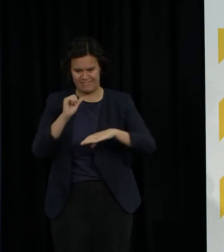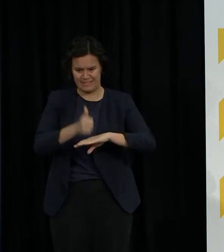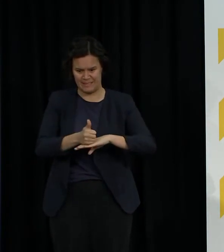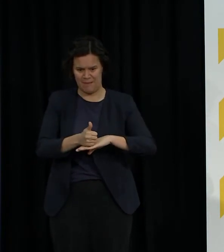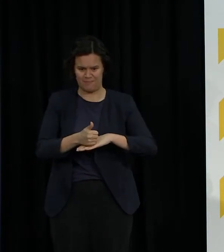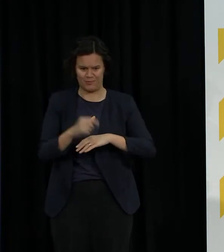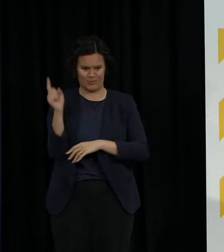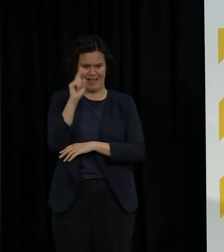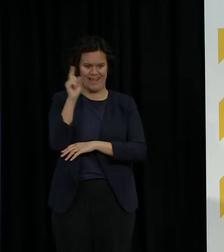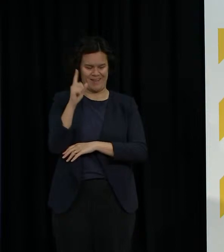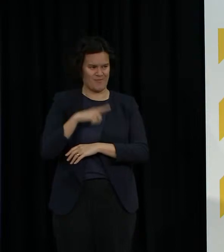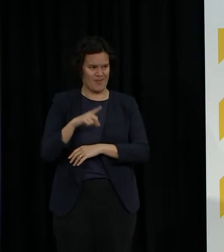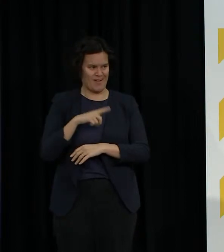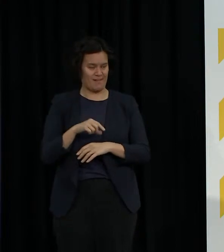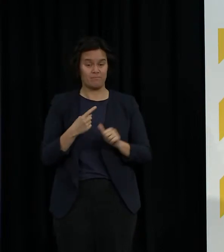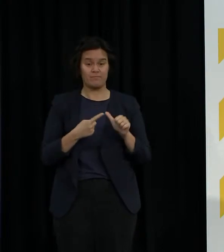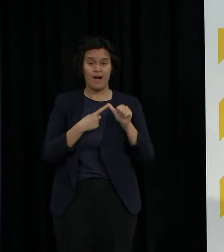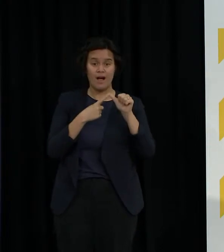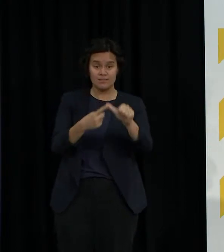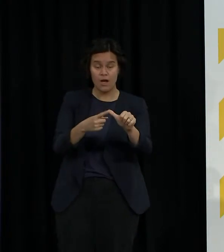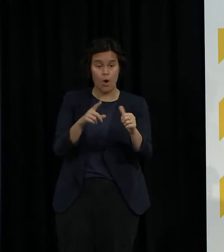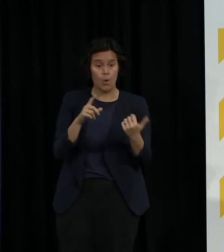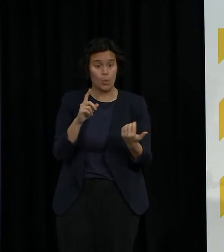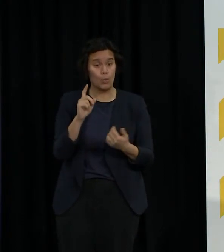an initiative that now that we